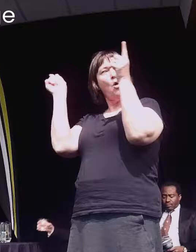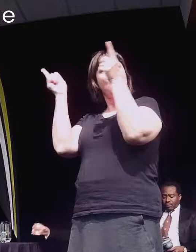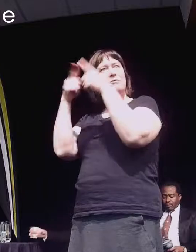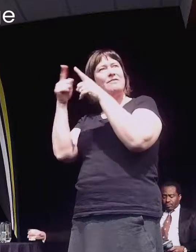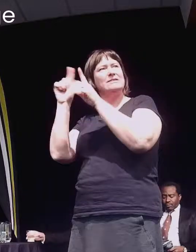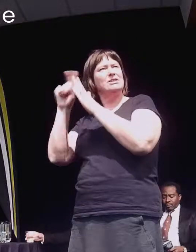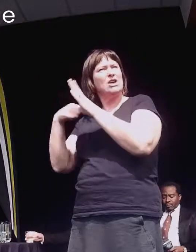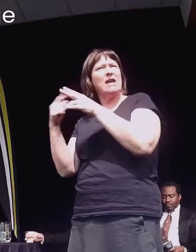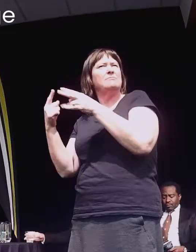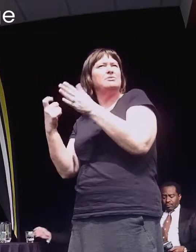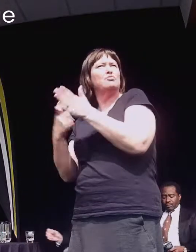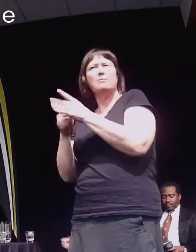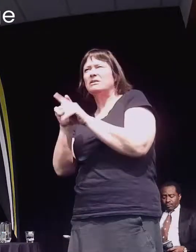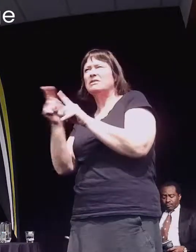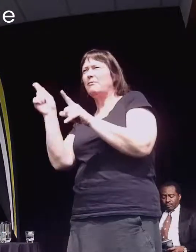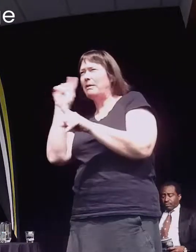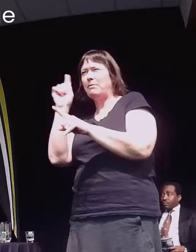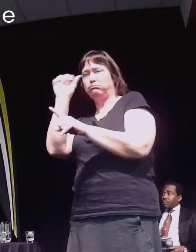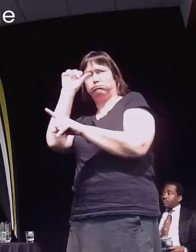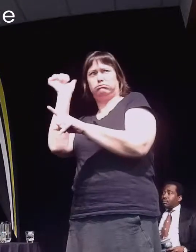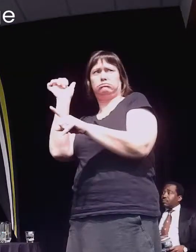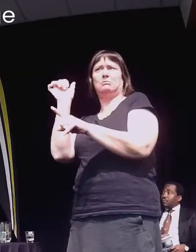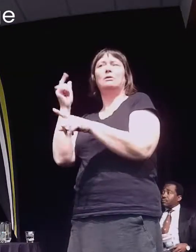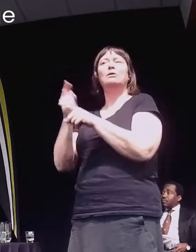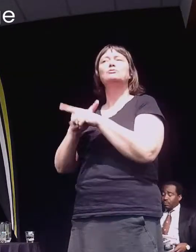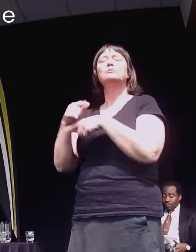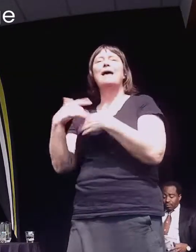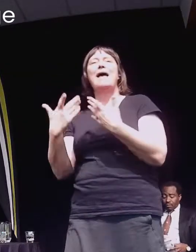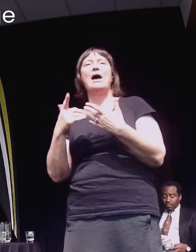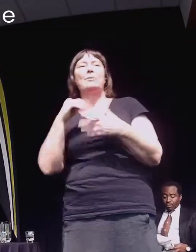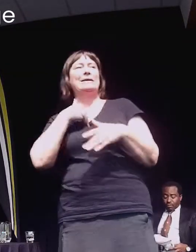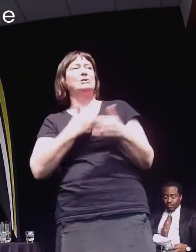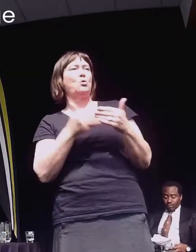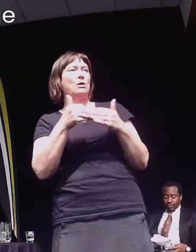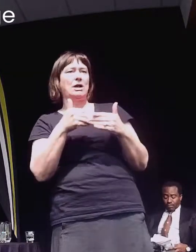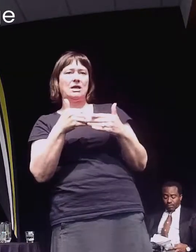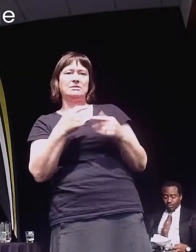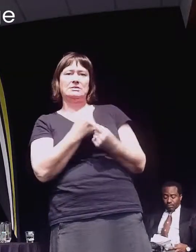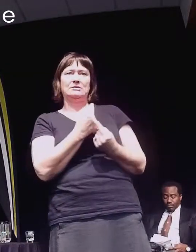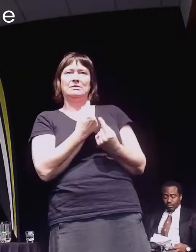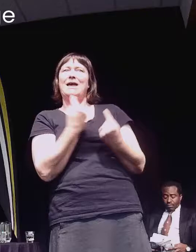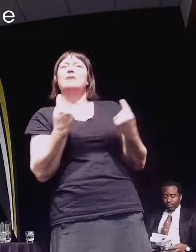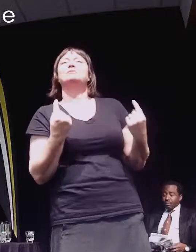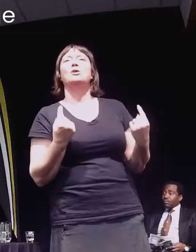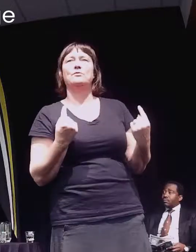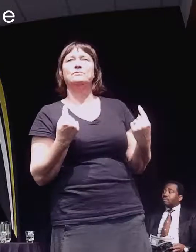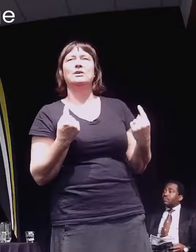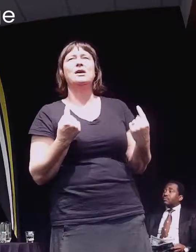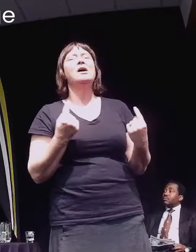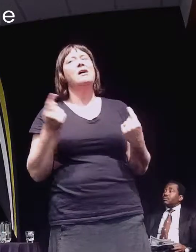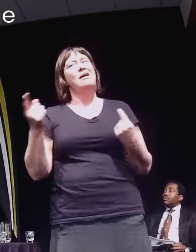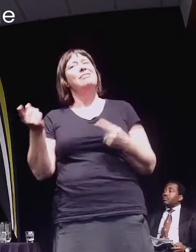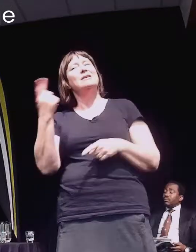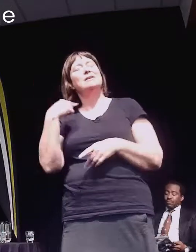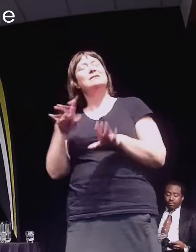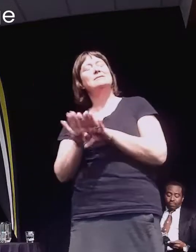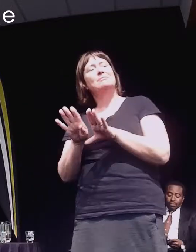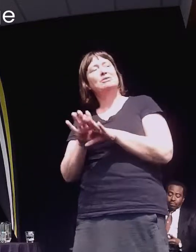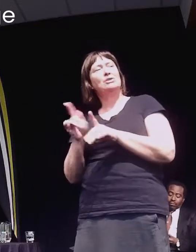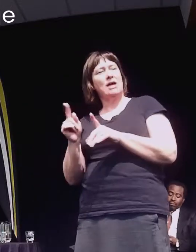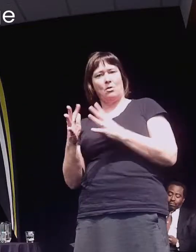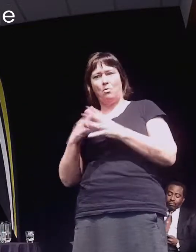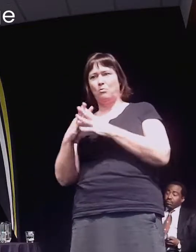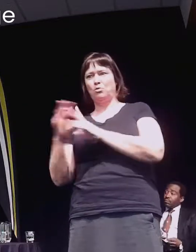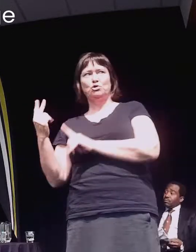of other folks have talked about the things that we need to do to organise ourselves akin to what we did in World War II when we restructured our